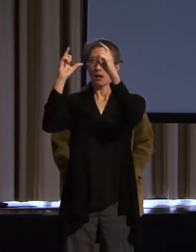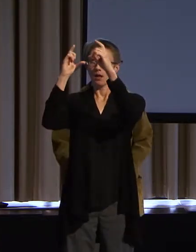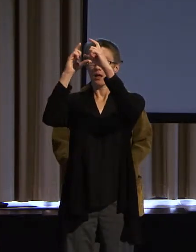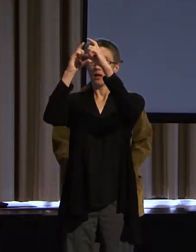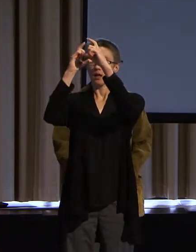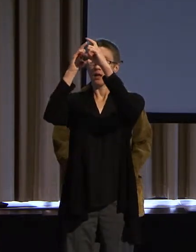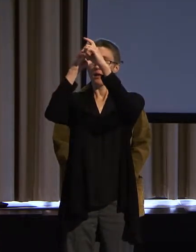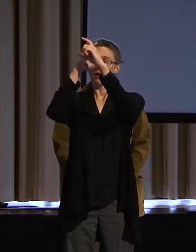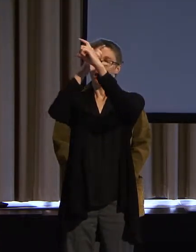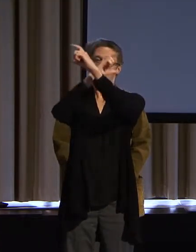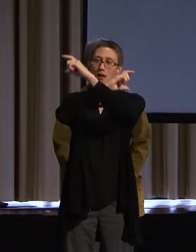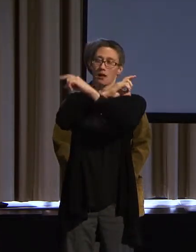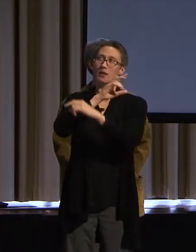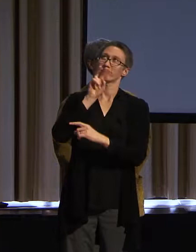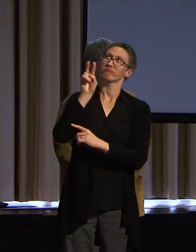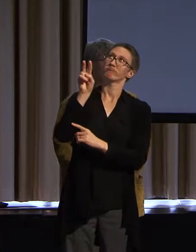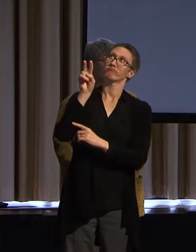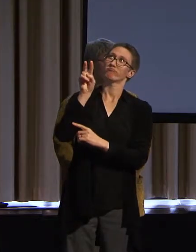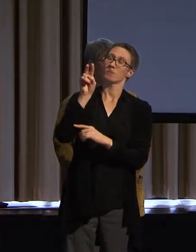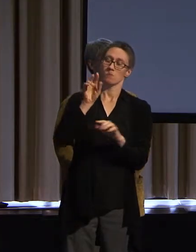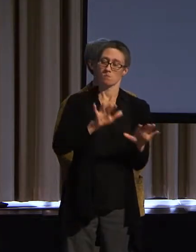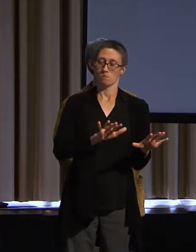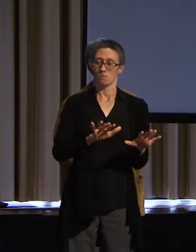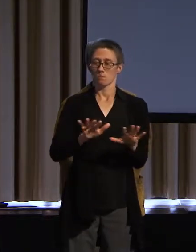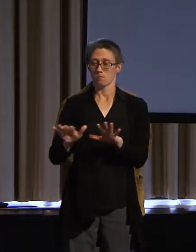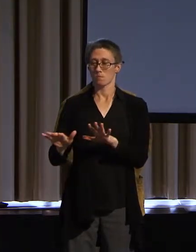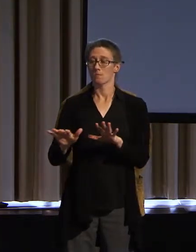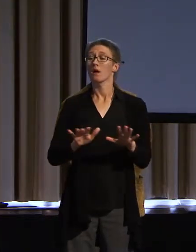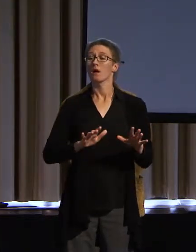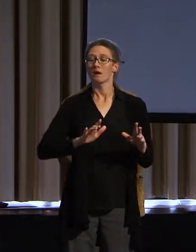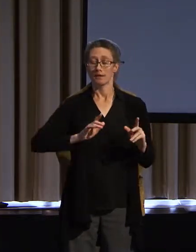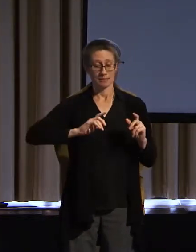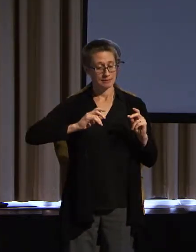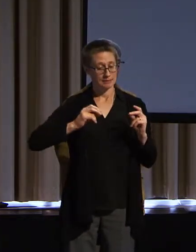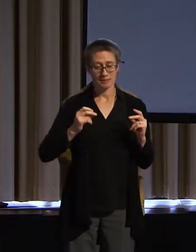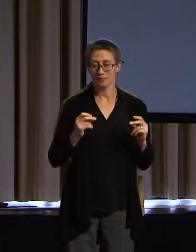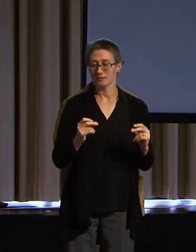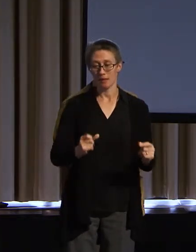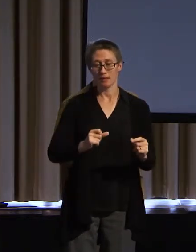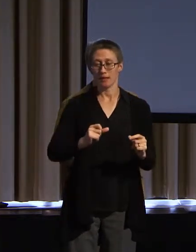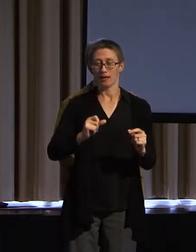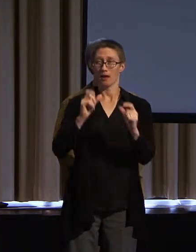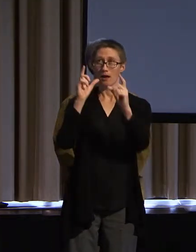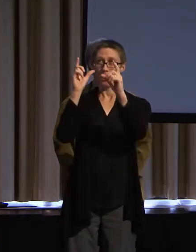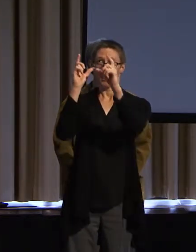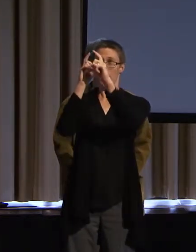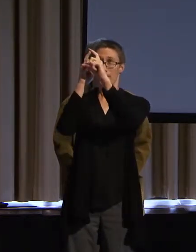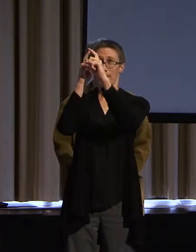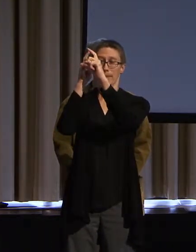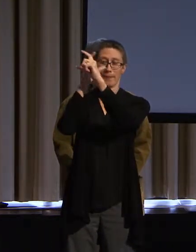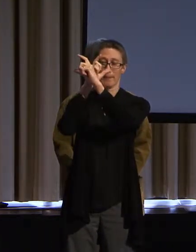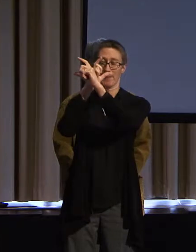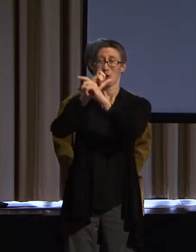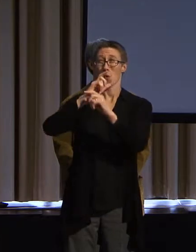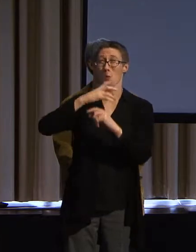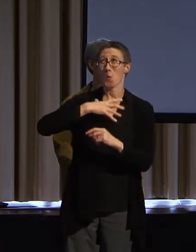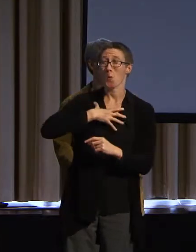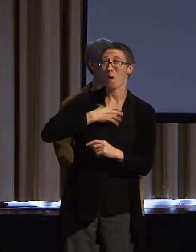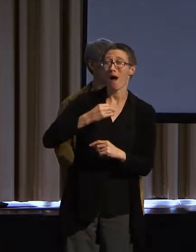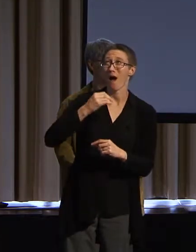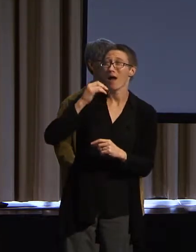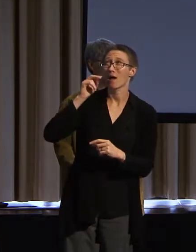moves through it. Suddenly, the rim of Grandmother Moon brightens, brilliant white. In the time of shadowy darkness, I